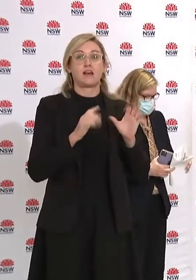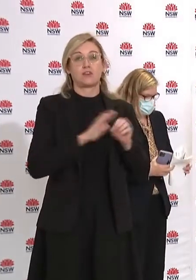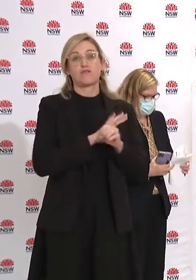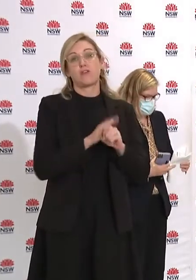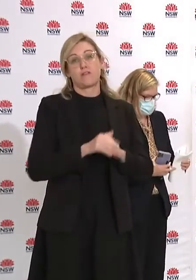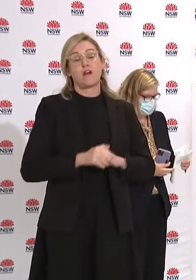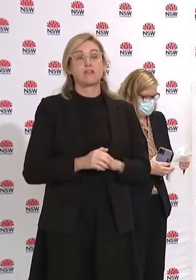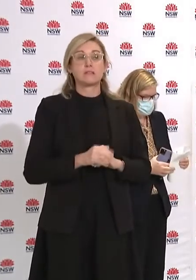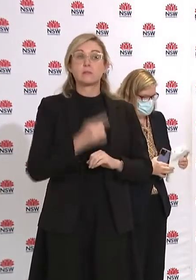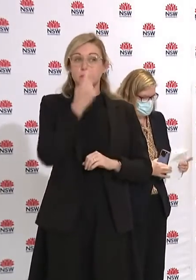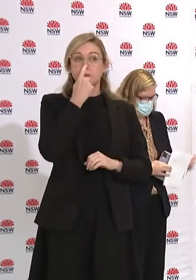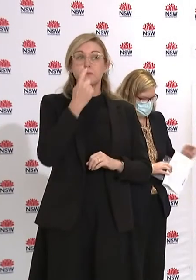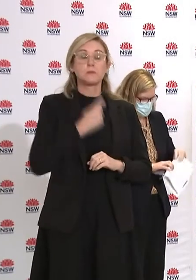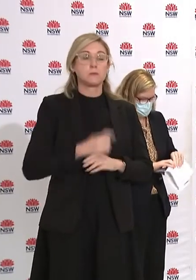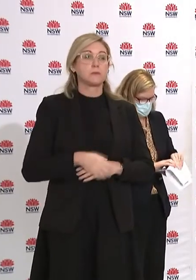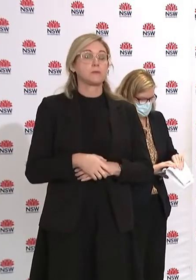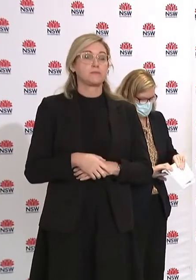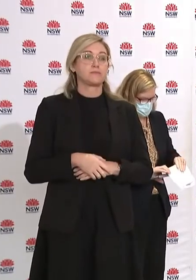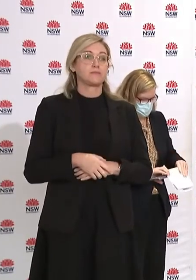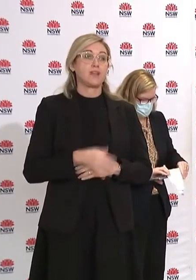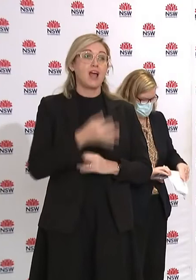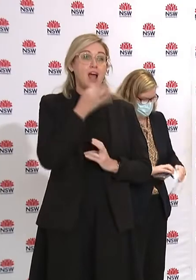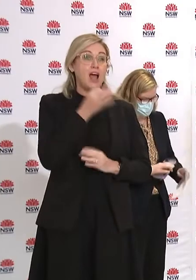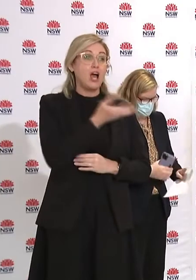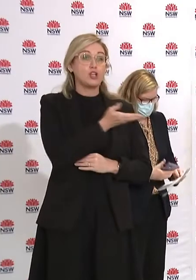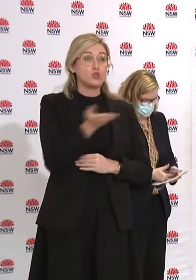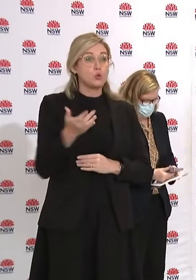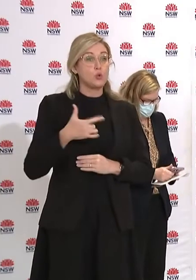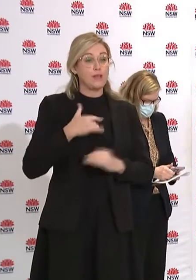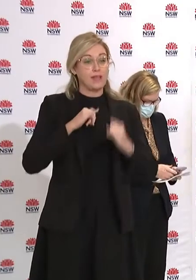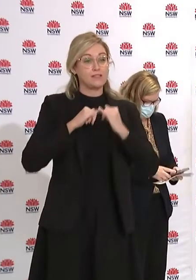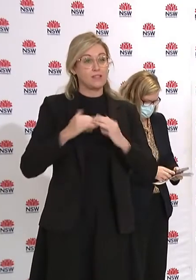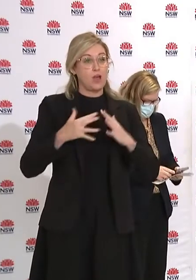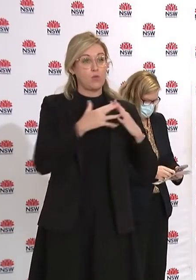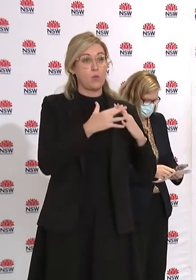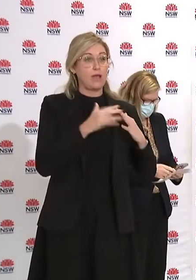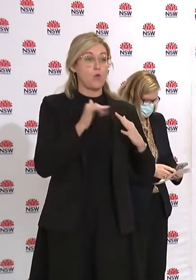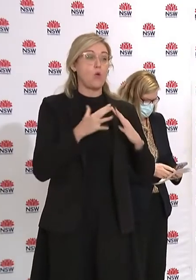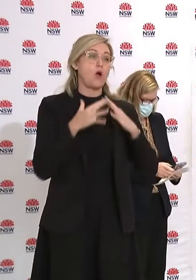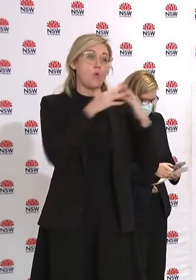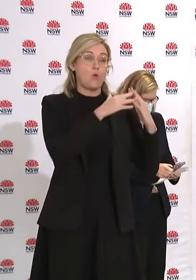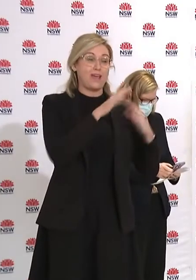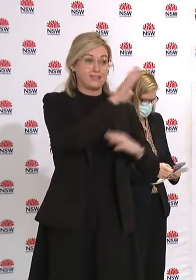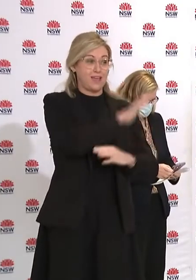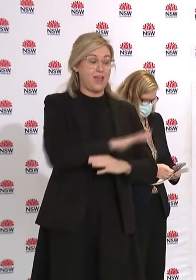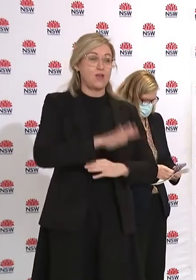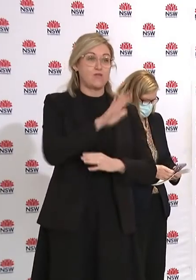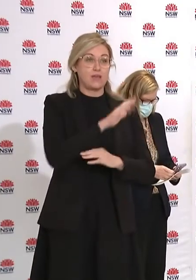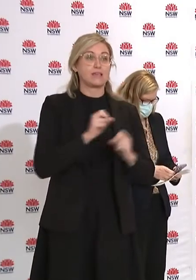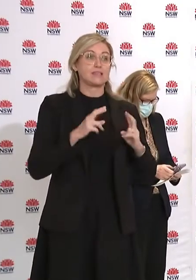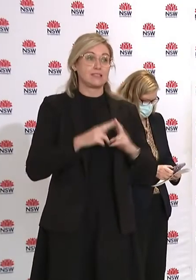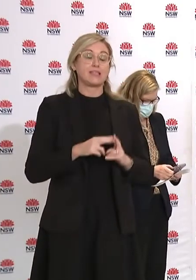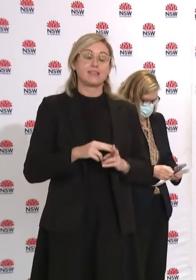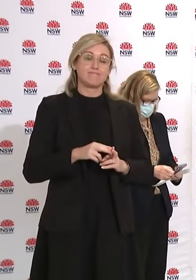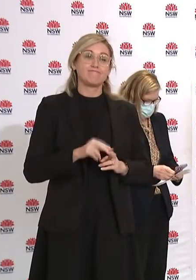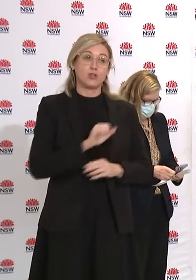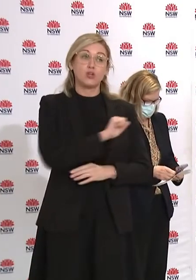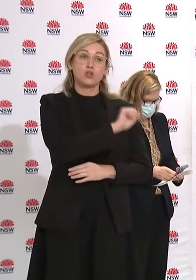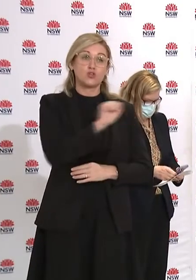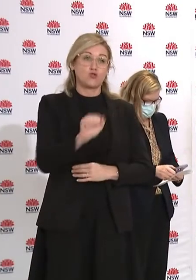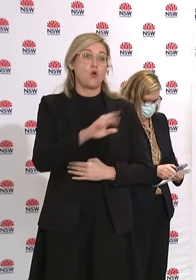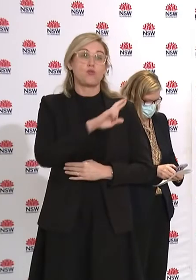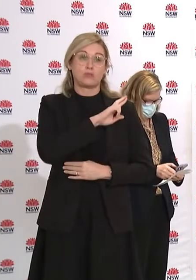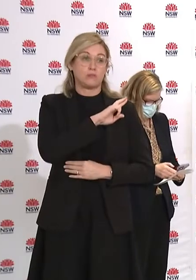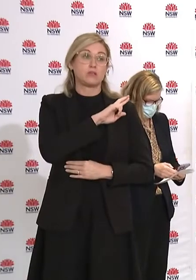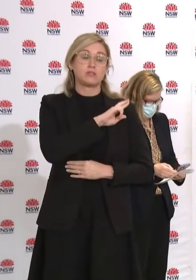citizens, particularly in southwestern and western Sydney, that that duty would absolutely be addressed if you would